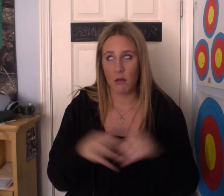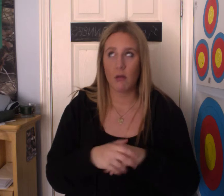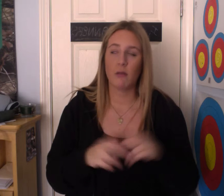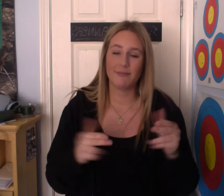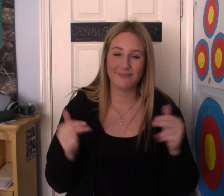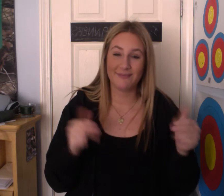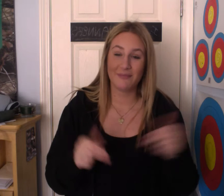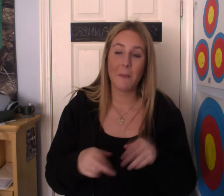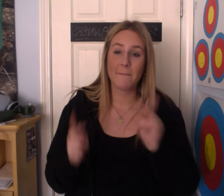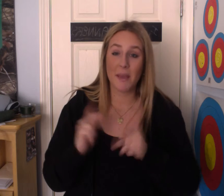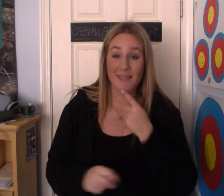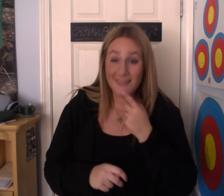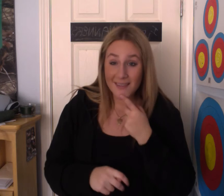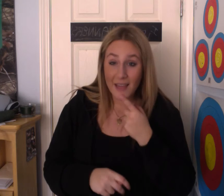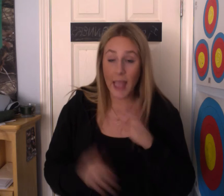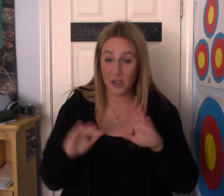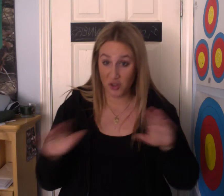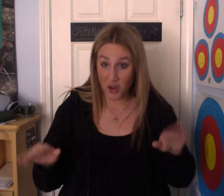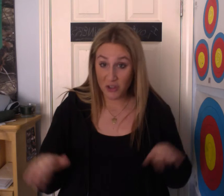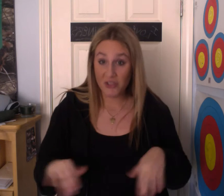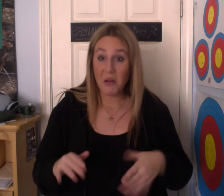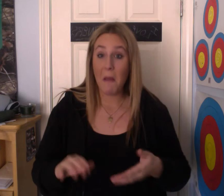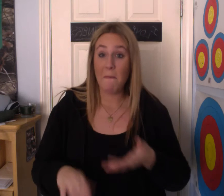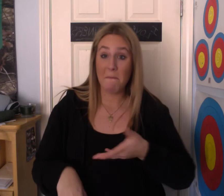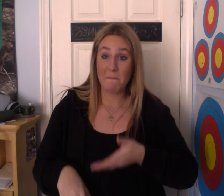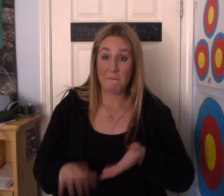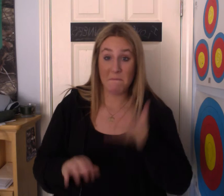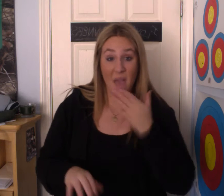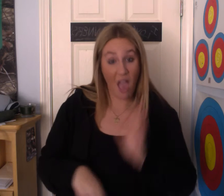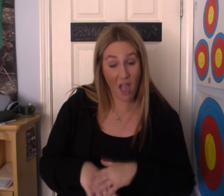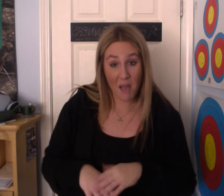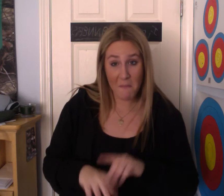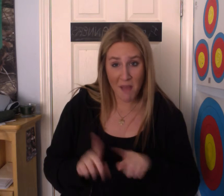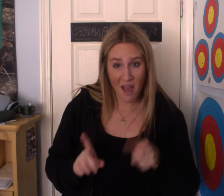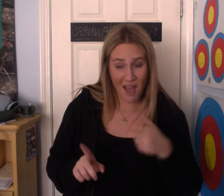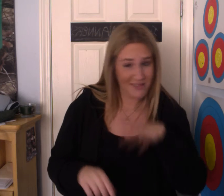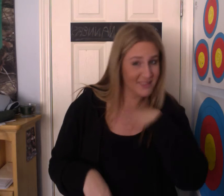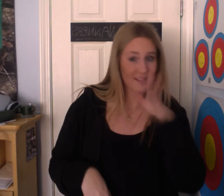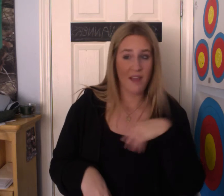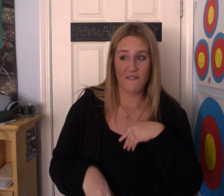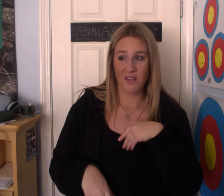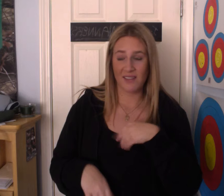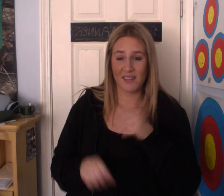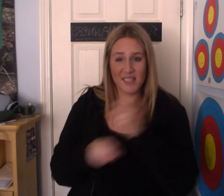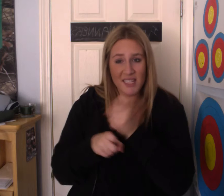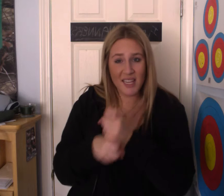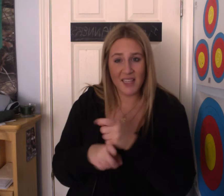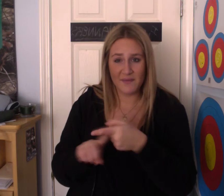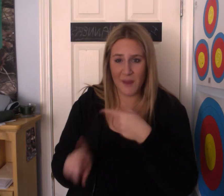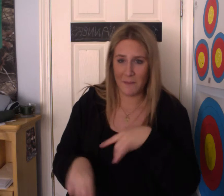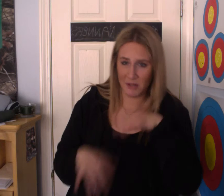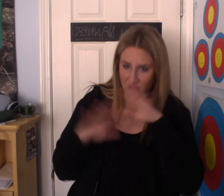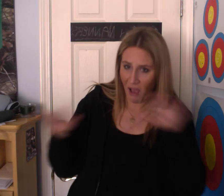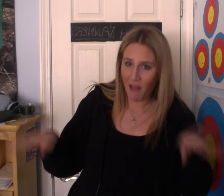People say children are cruel, but I was never made fun of as a child or an adult. Suddenly, my disability on the World Wide Web is fair